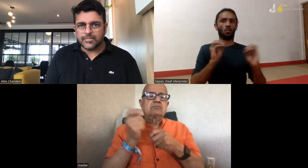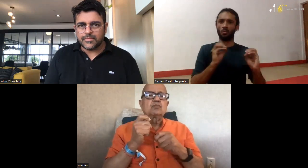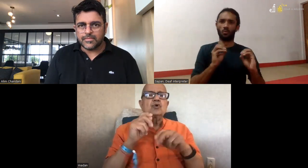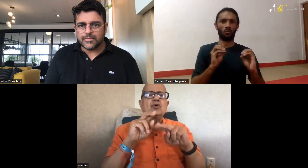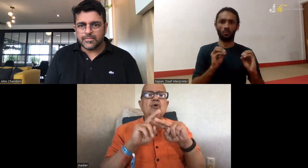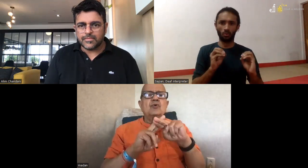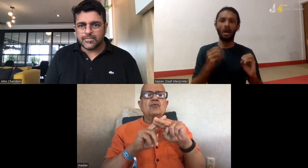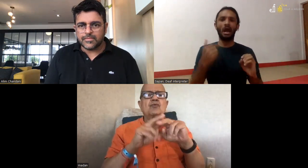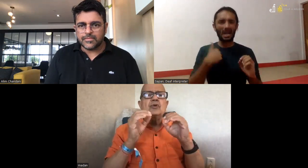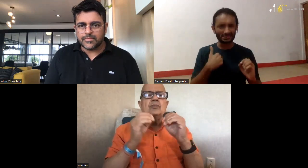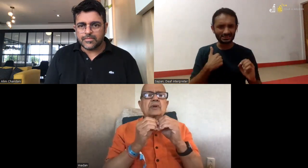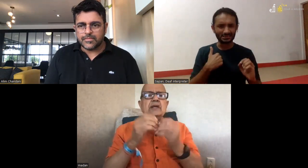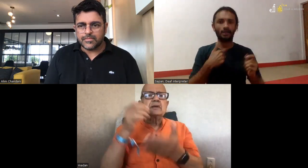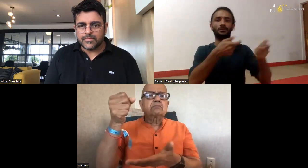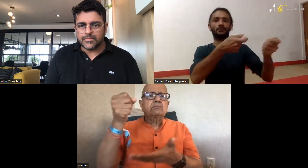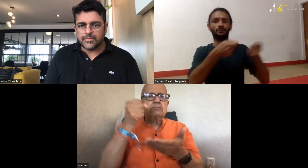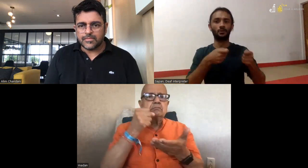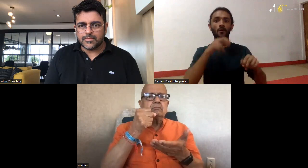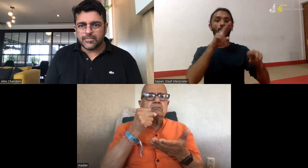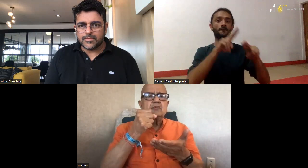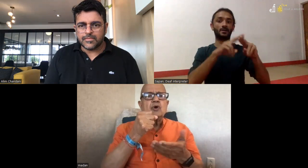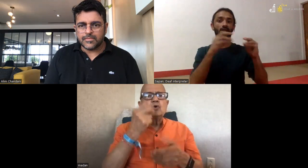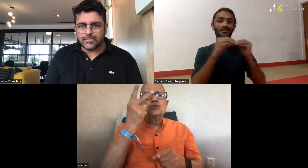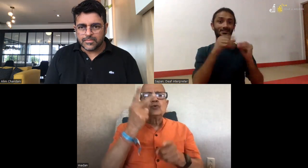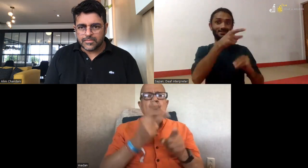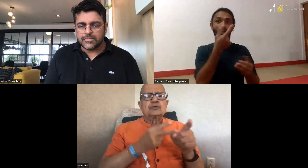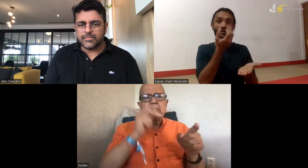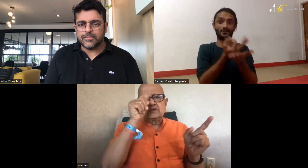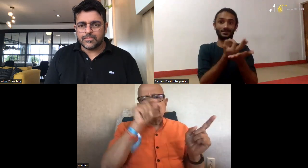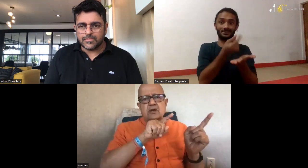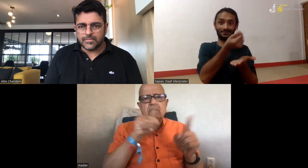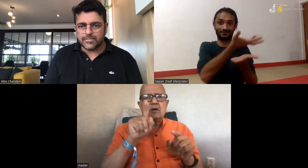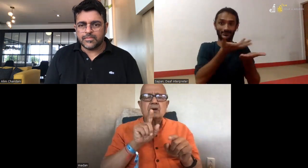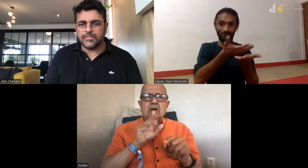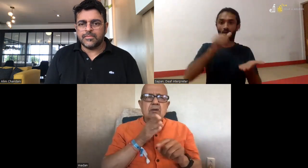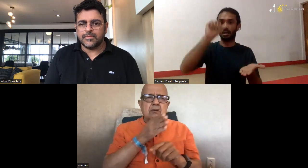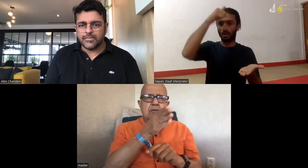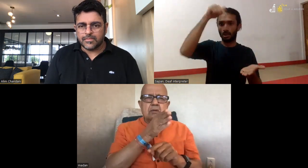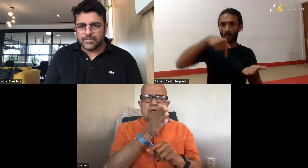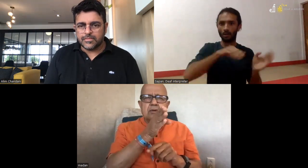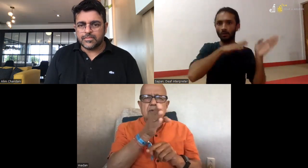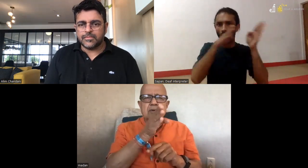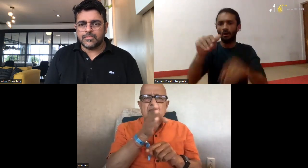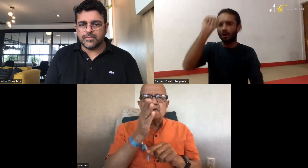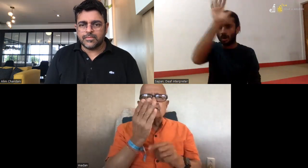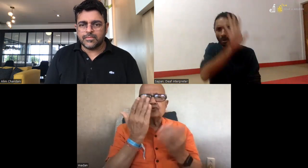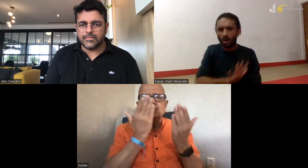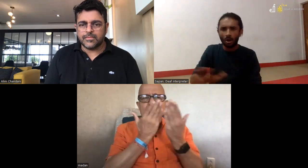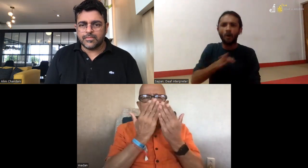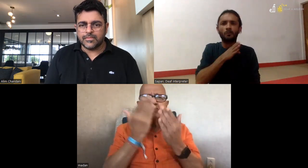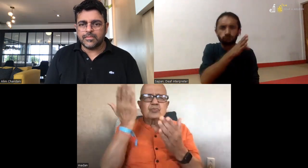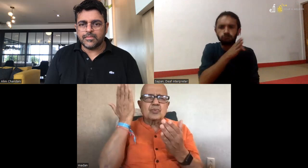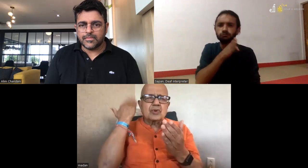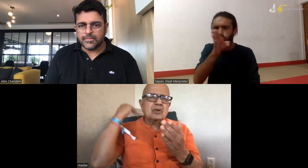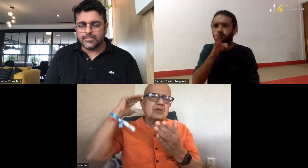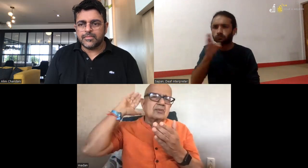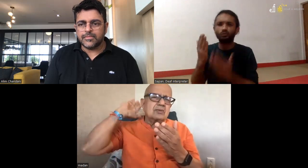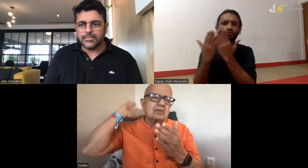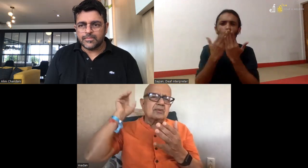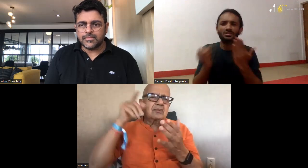written material, documentation done. And that's when I felt that I had to get a grant to come to